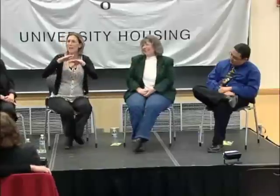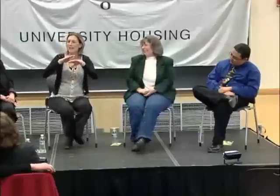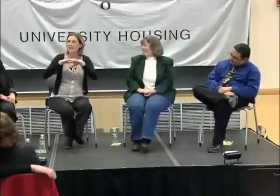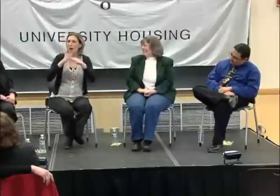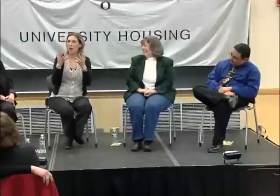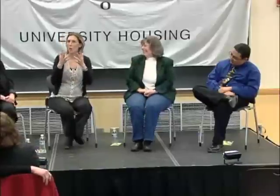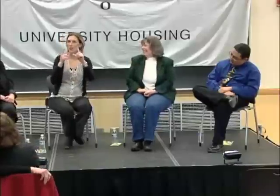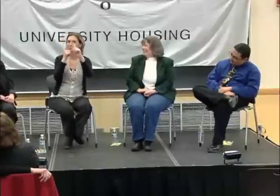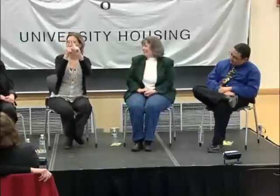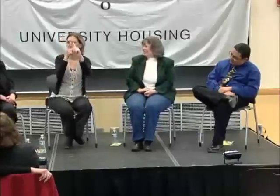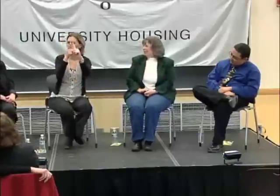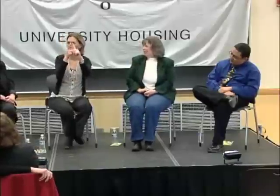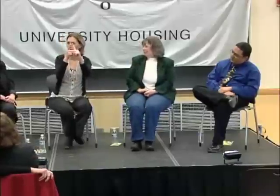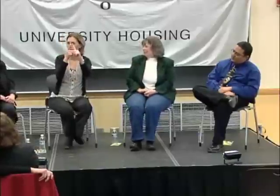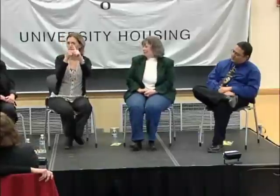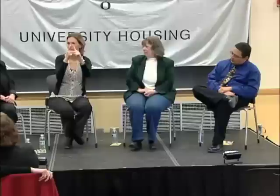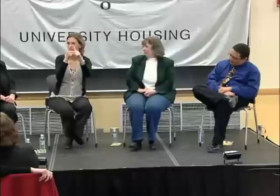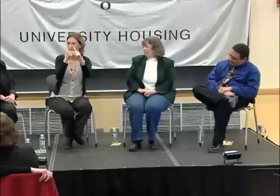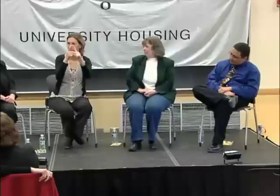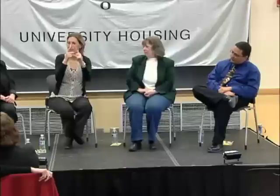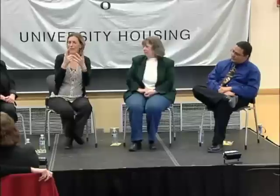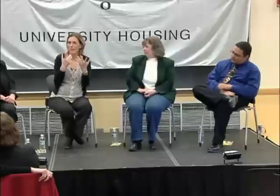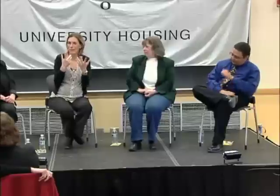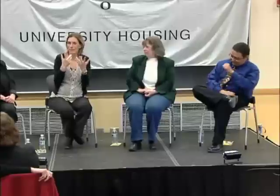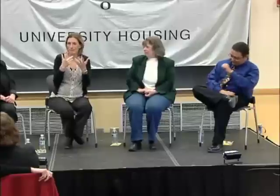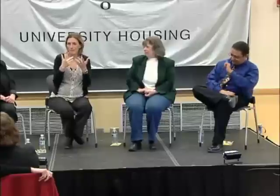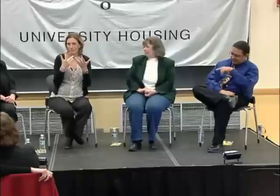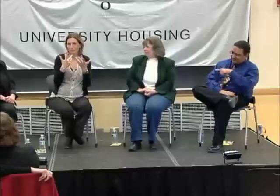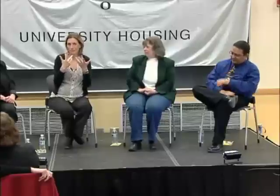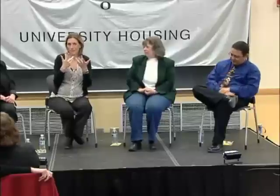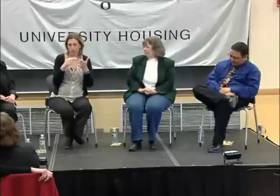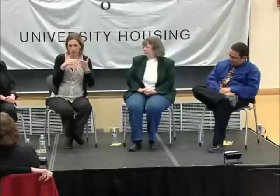Heidi says it depends on what is the goal.